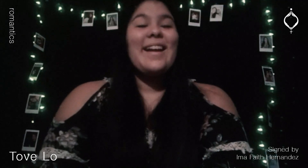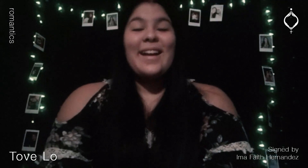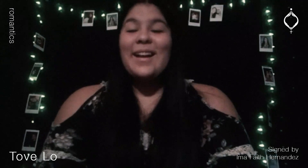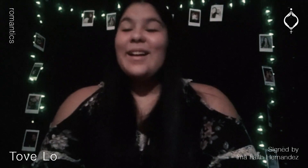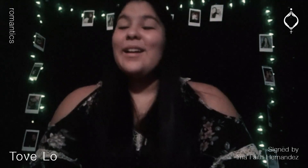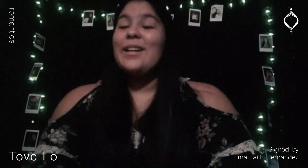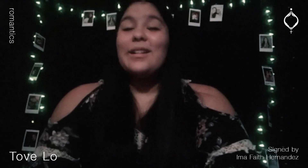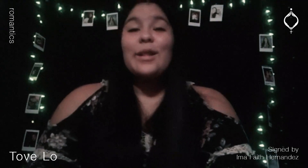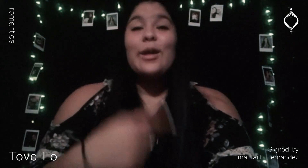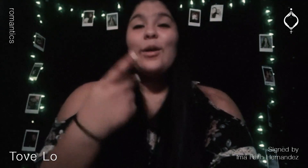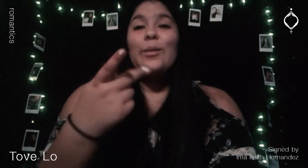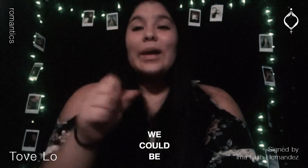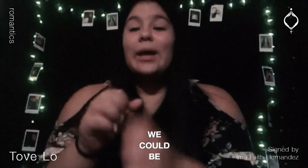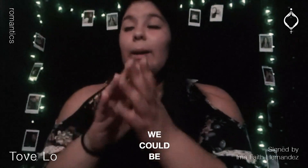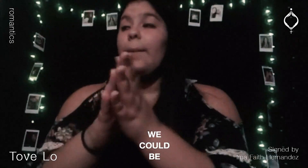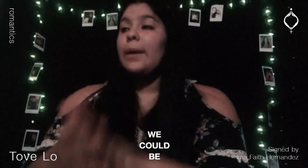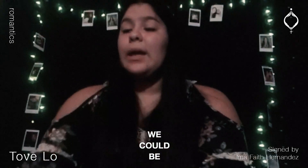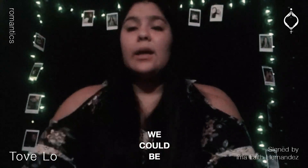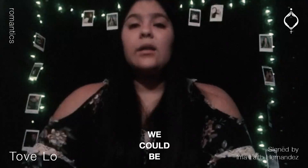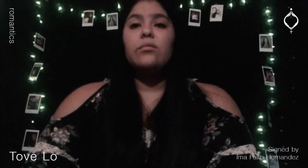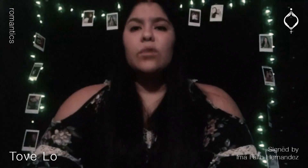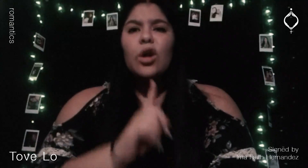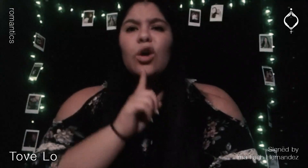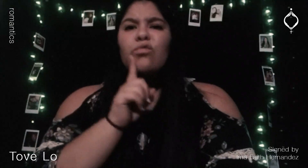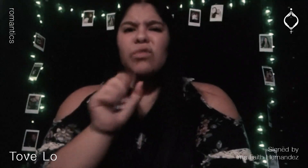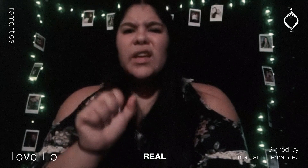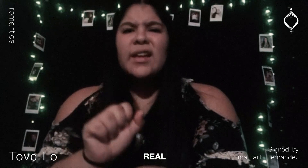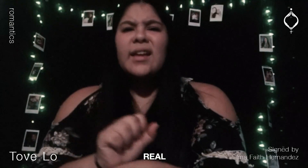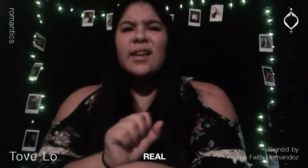We could be Real